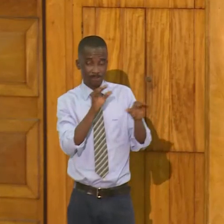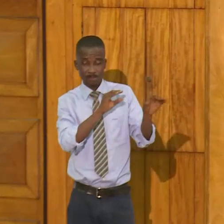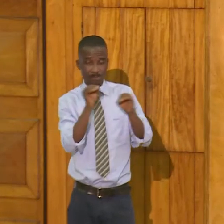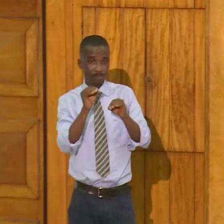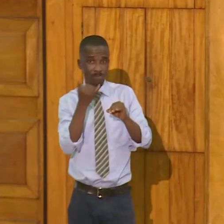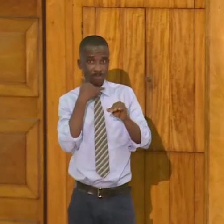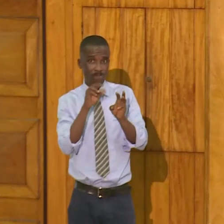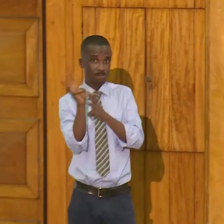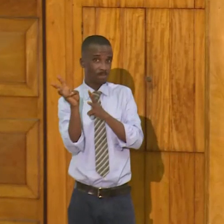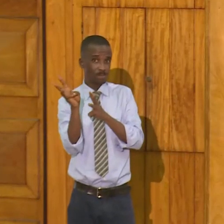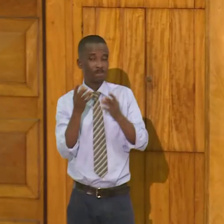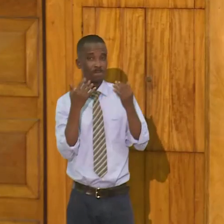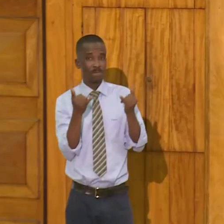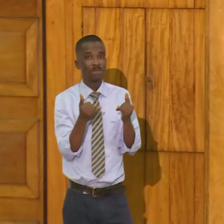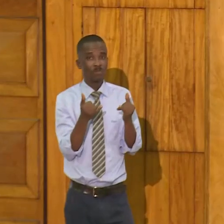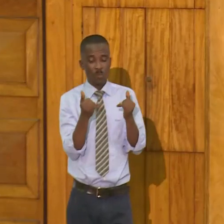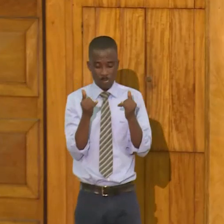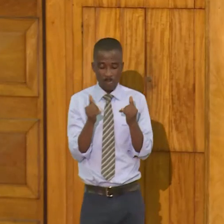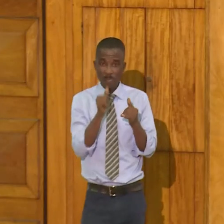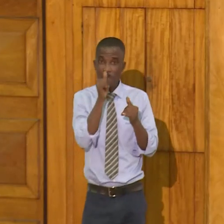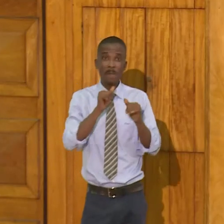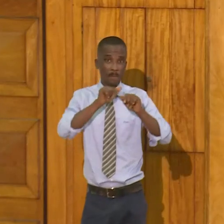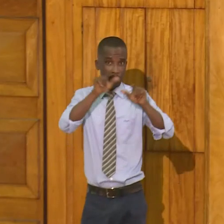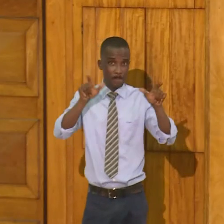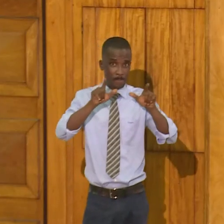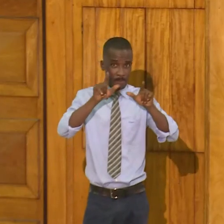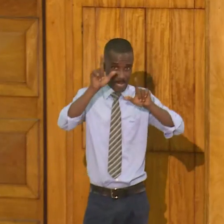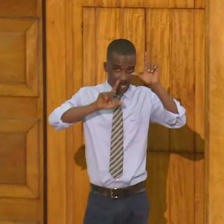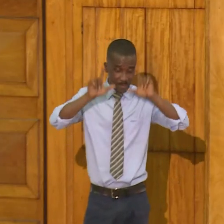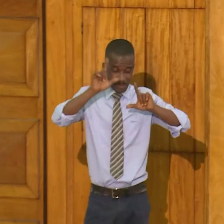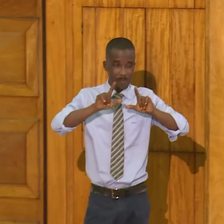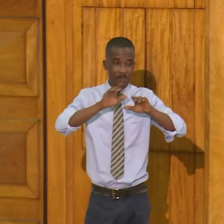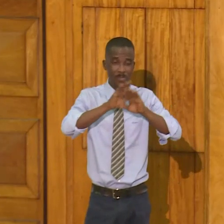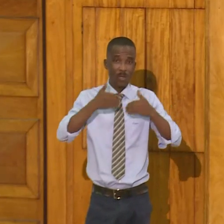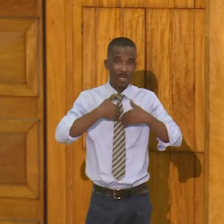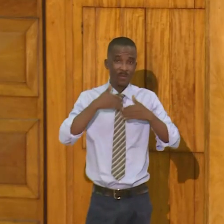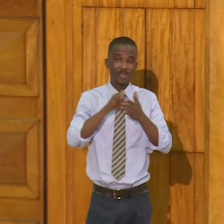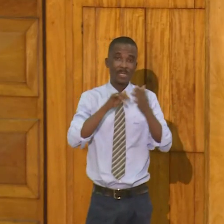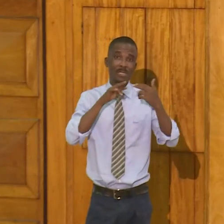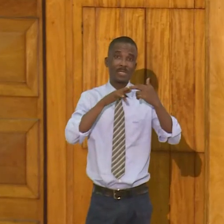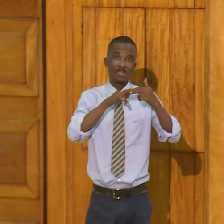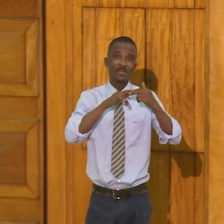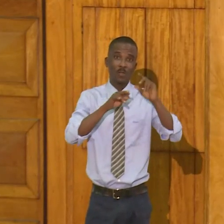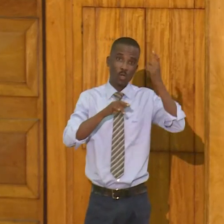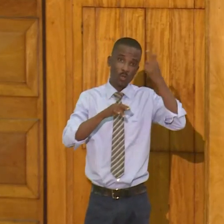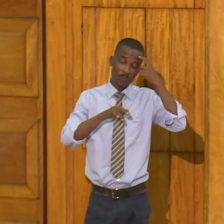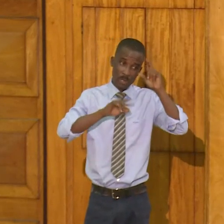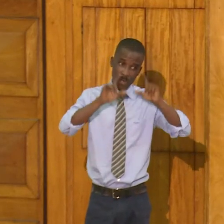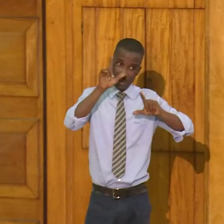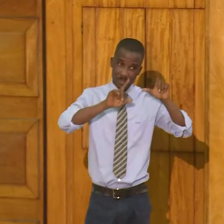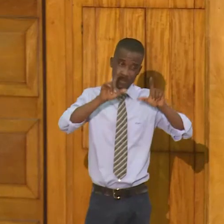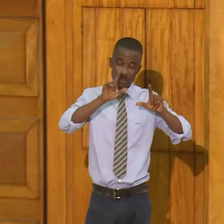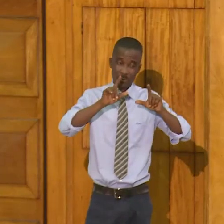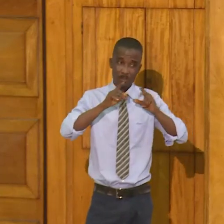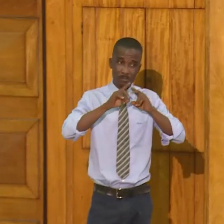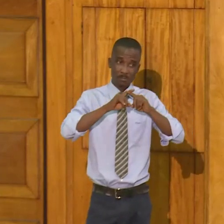And in this case, this is a private laboratory that does not, have that kind of relationship with the public laboratory.